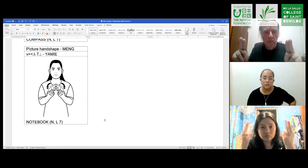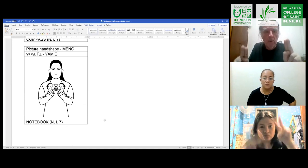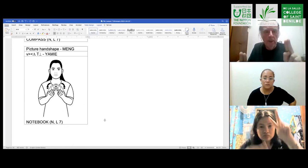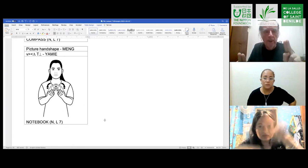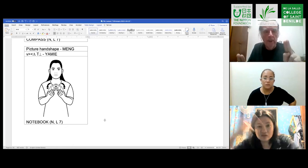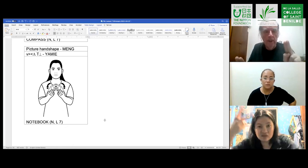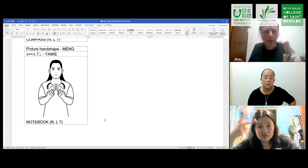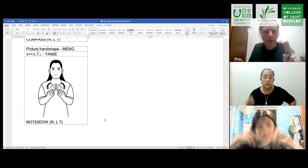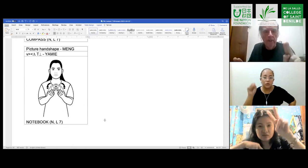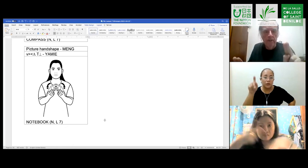Okay.